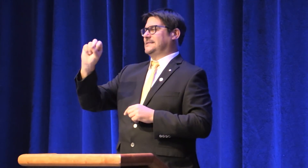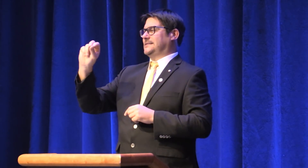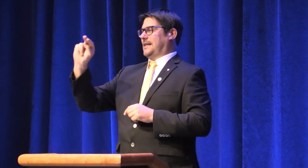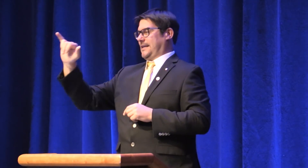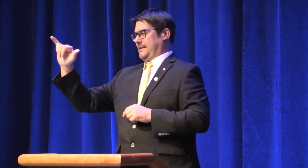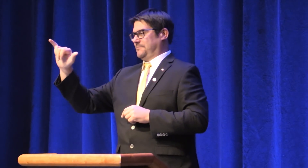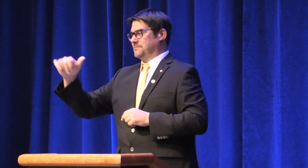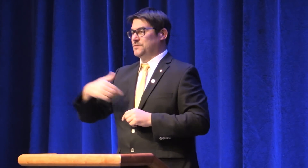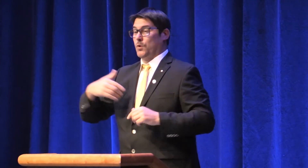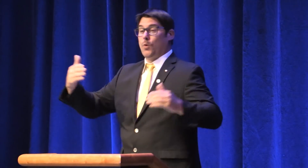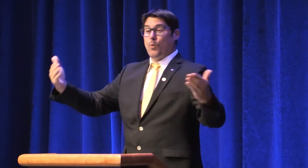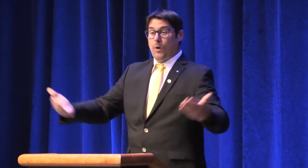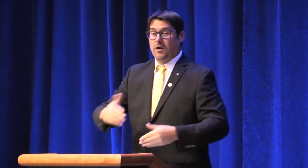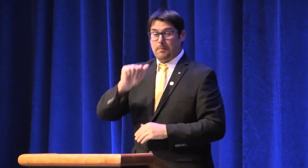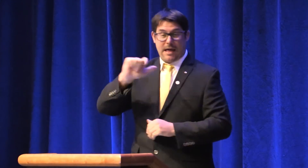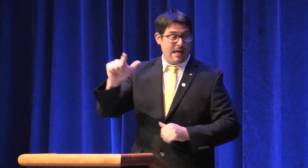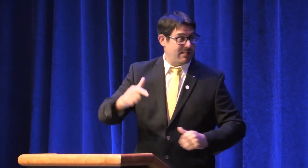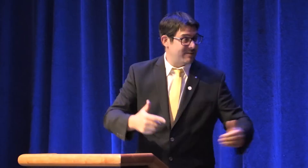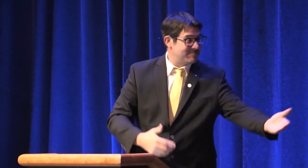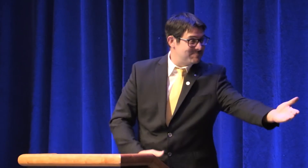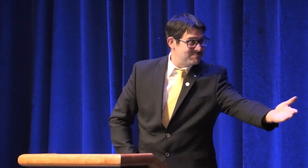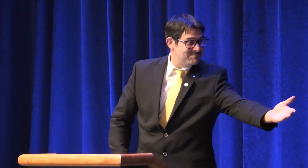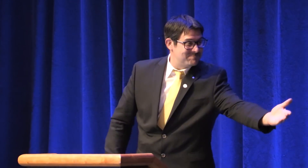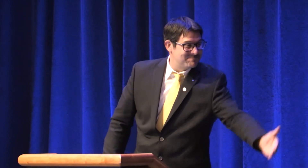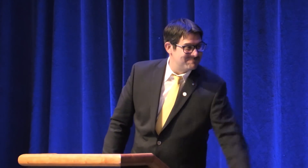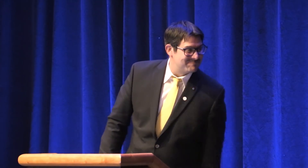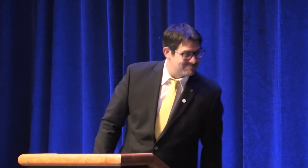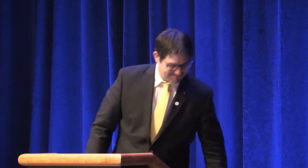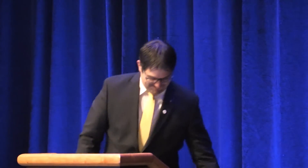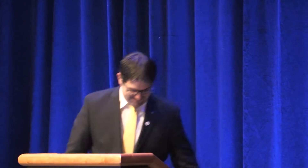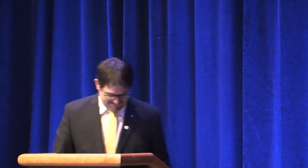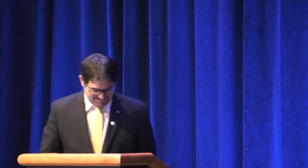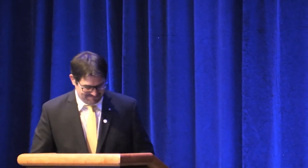or better known as Sonny. So, welcome, Al.